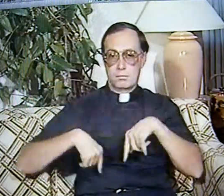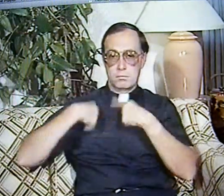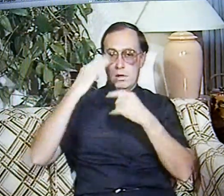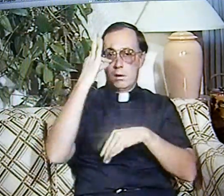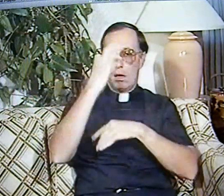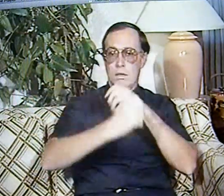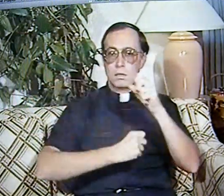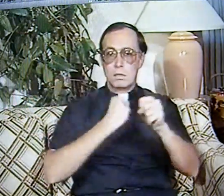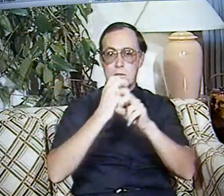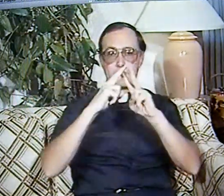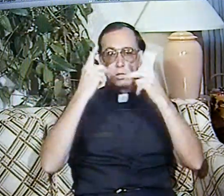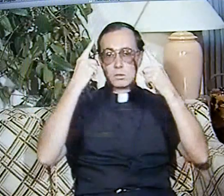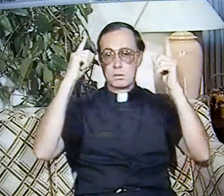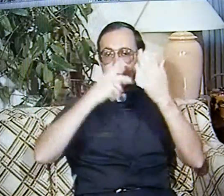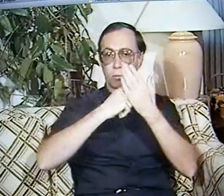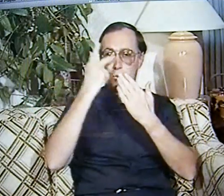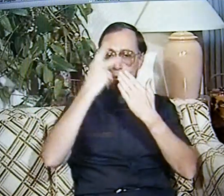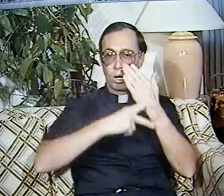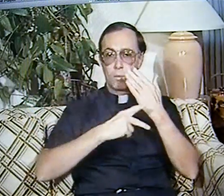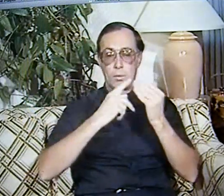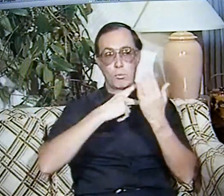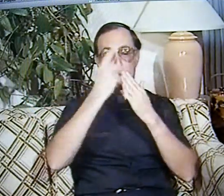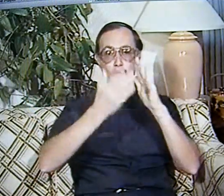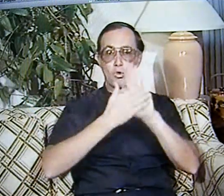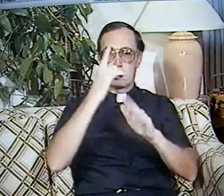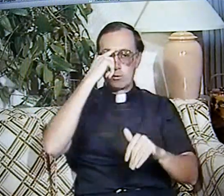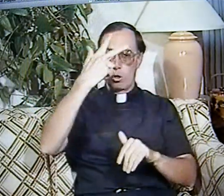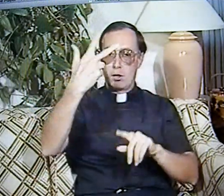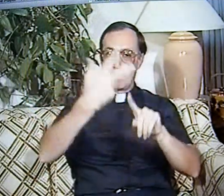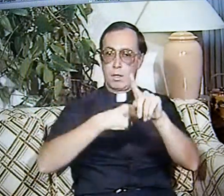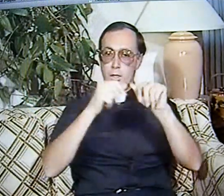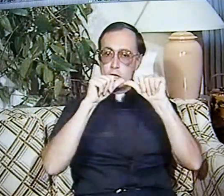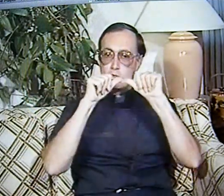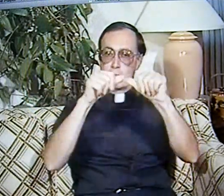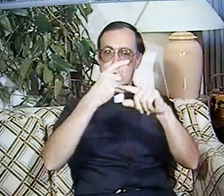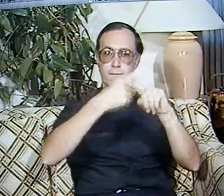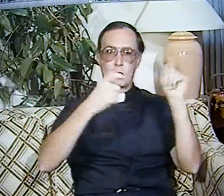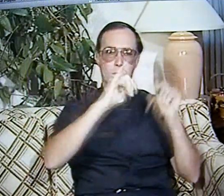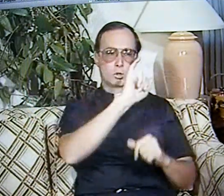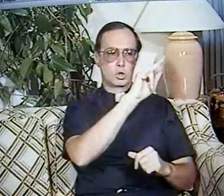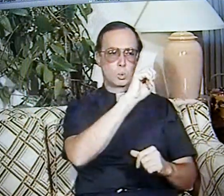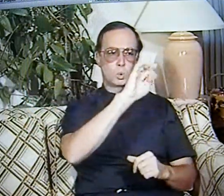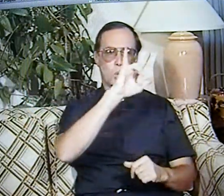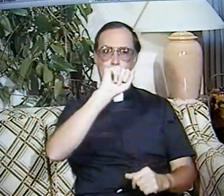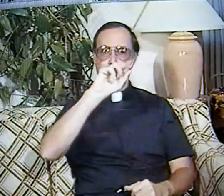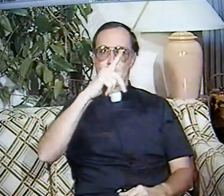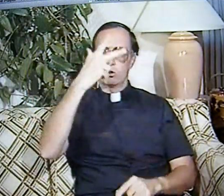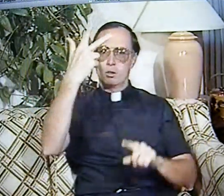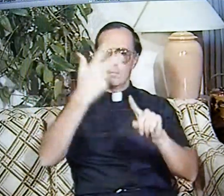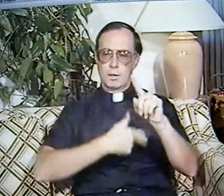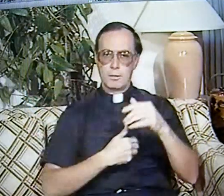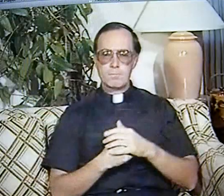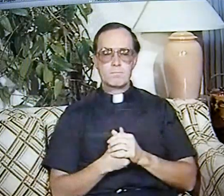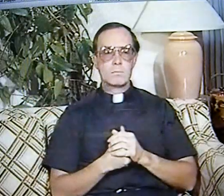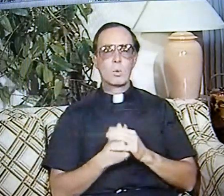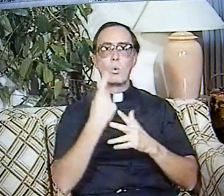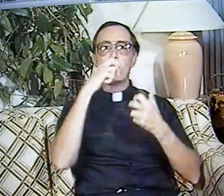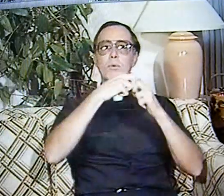So we set up the camp, and the program was really successful. For 3 months, it continues